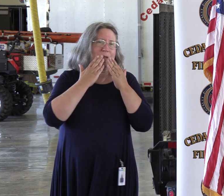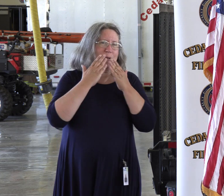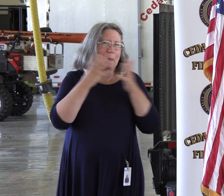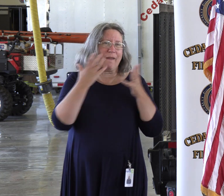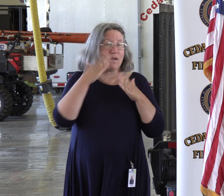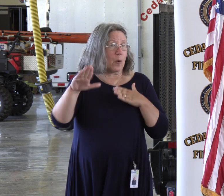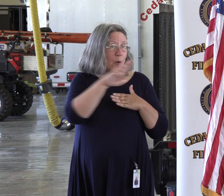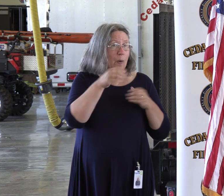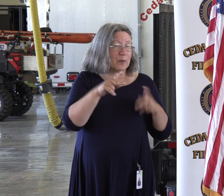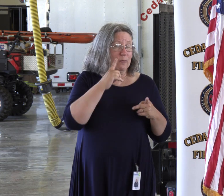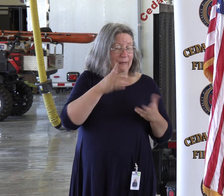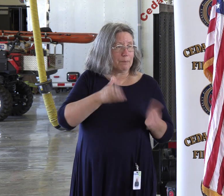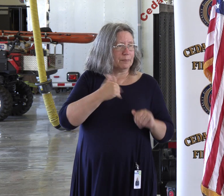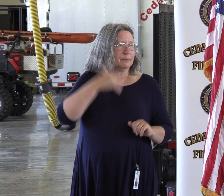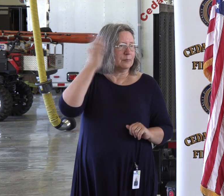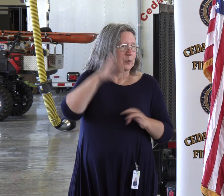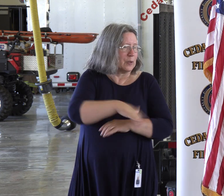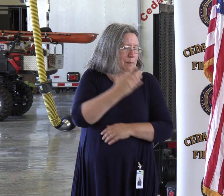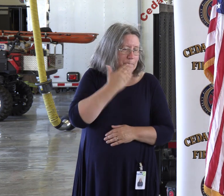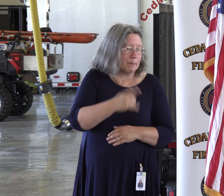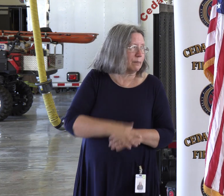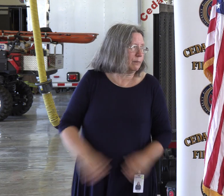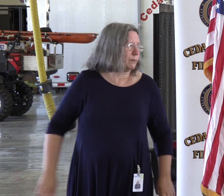for the opportunity today.